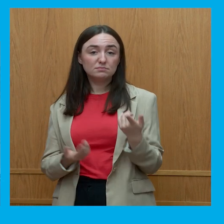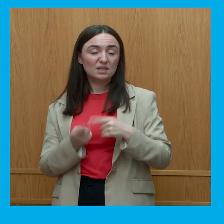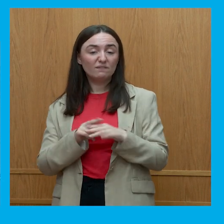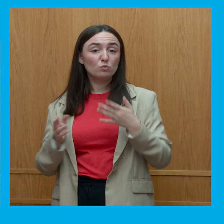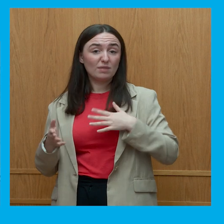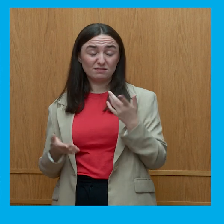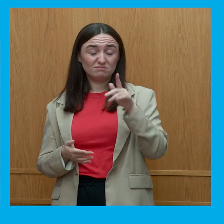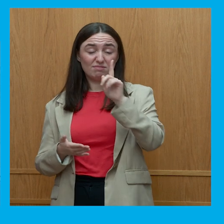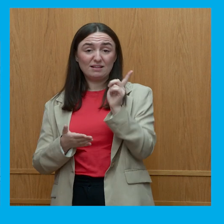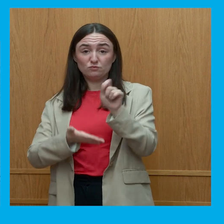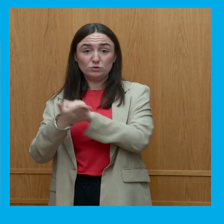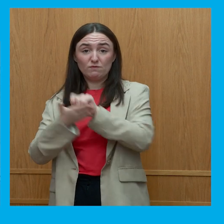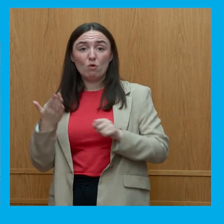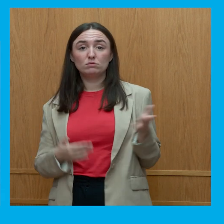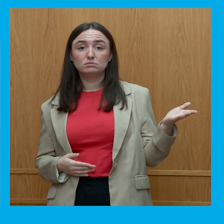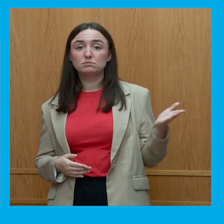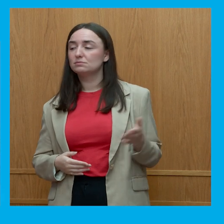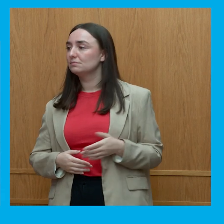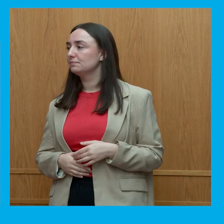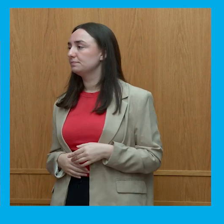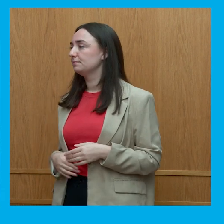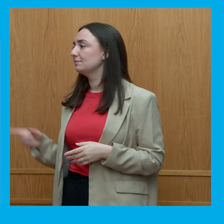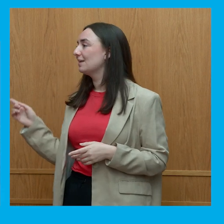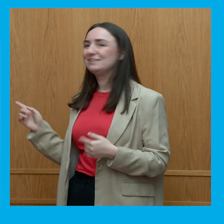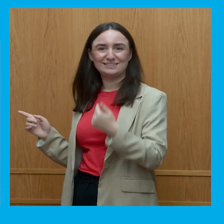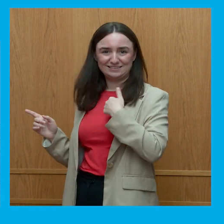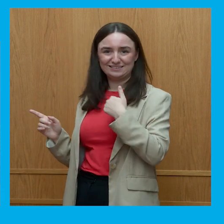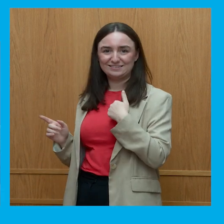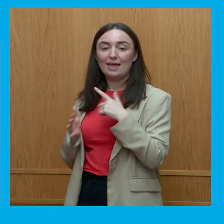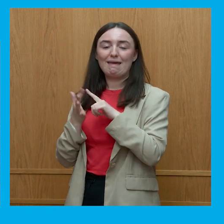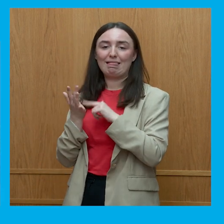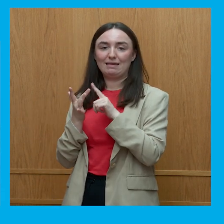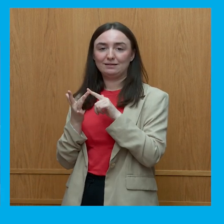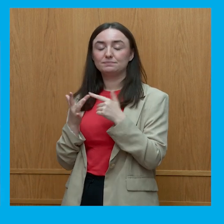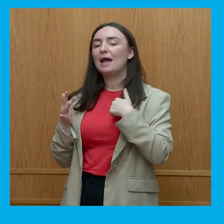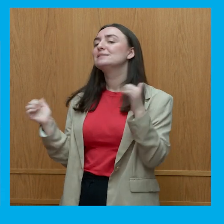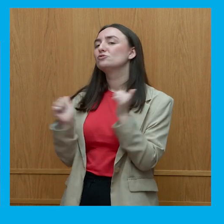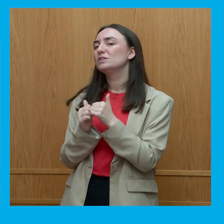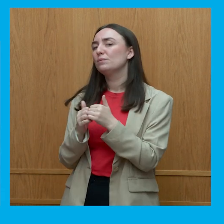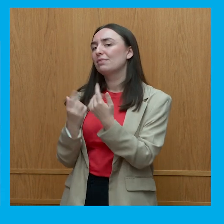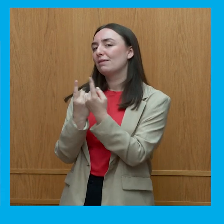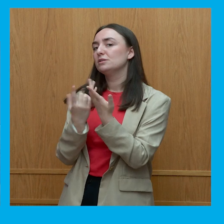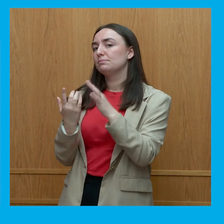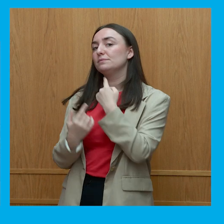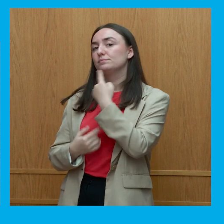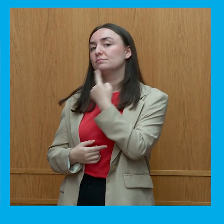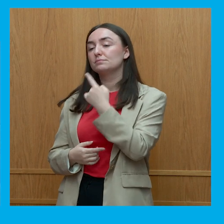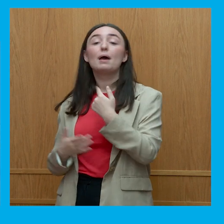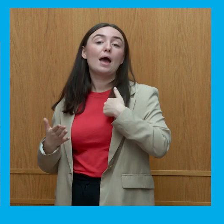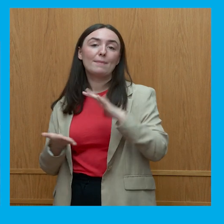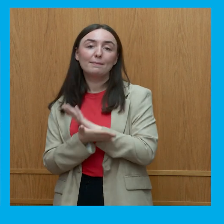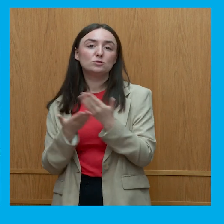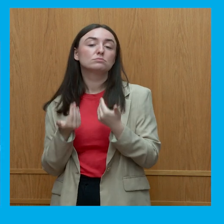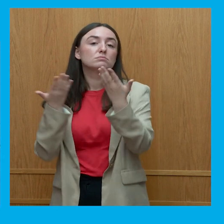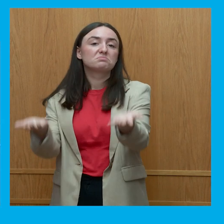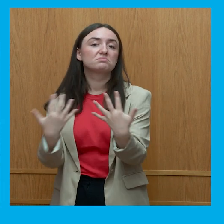do you want to just before I go back to the audience I pretty much agree with the things that have been said and just in your time I'm happy to go for two more questions there was a question